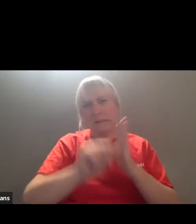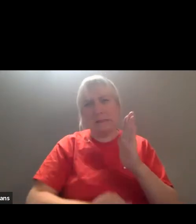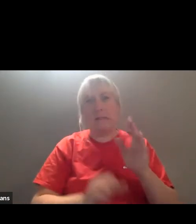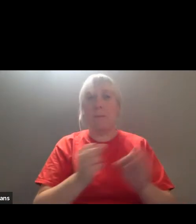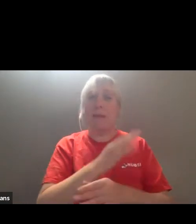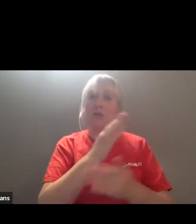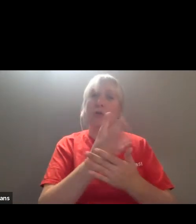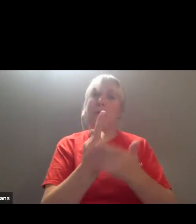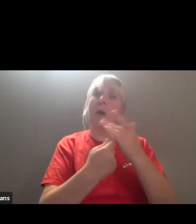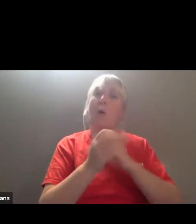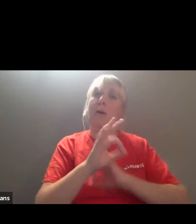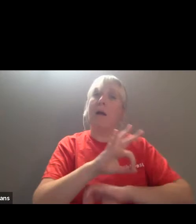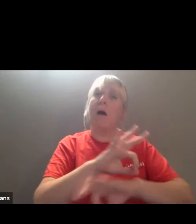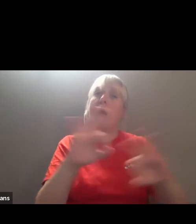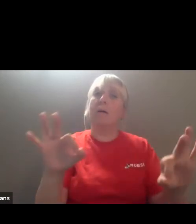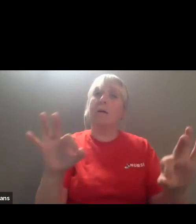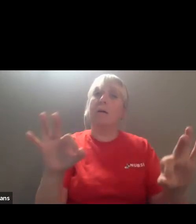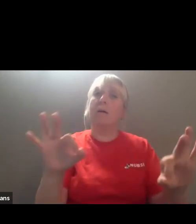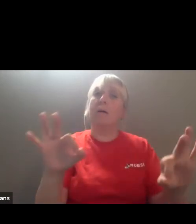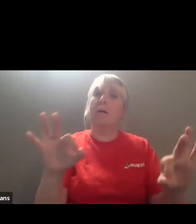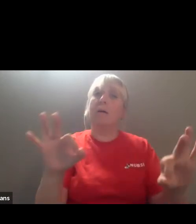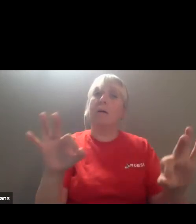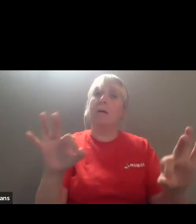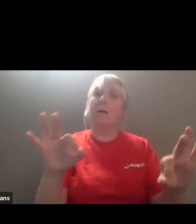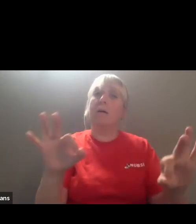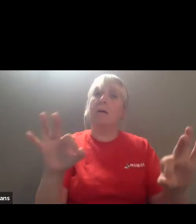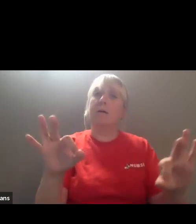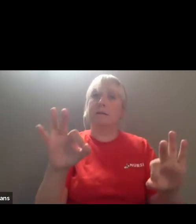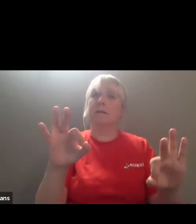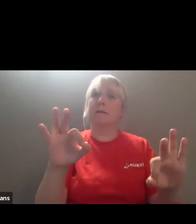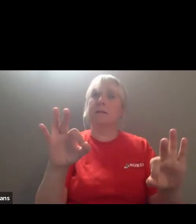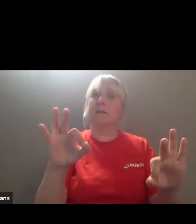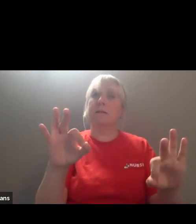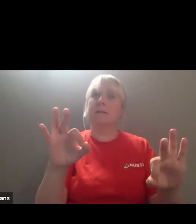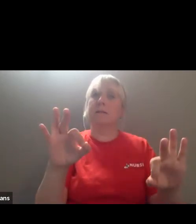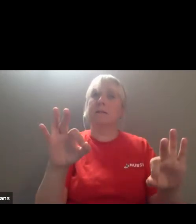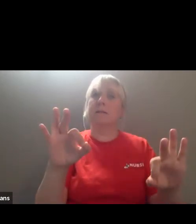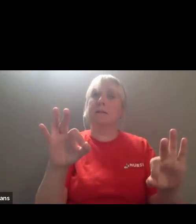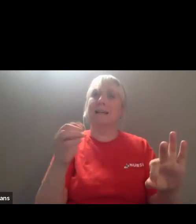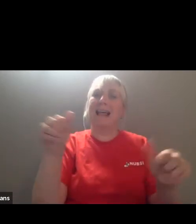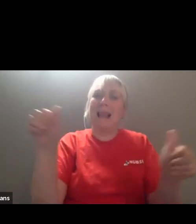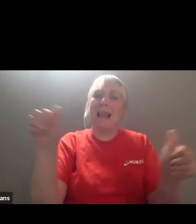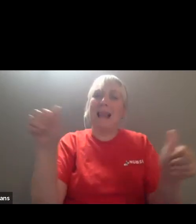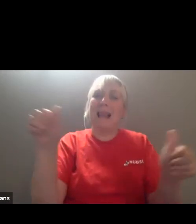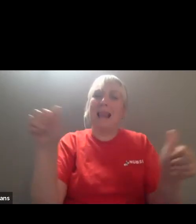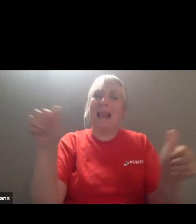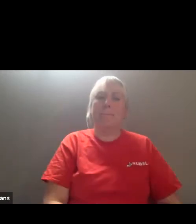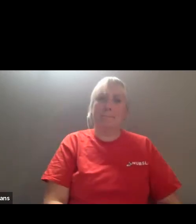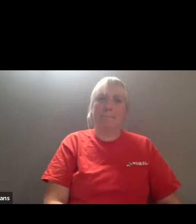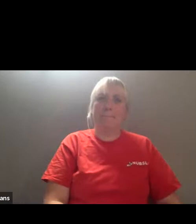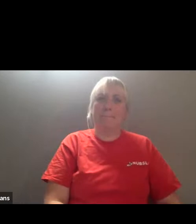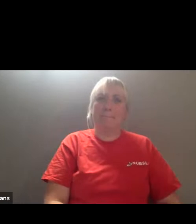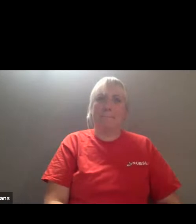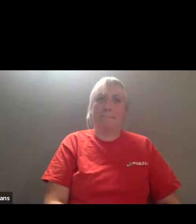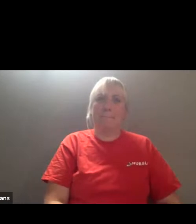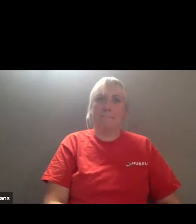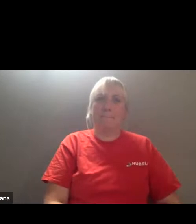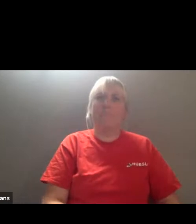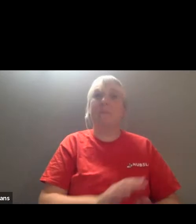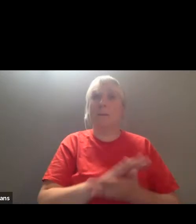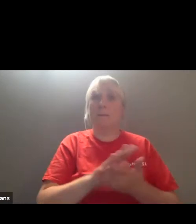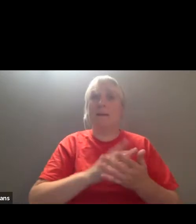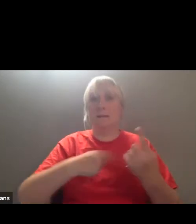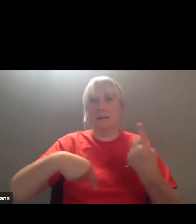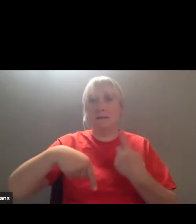in a number of people each day that it's possible for people to see. We should absolutely say that if they